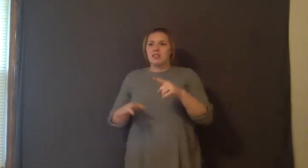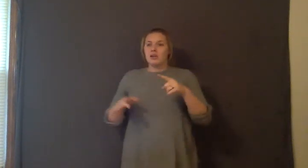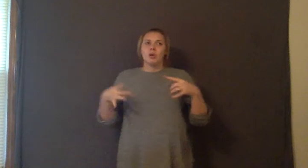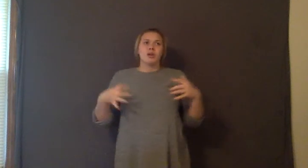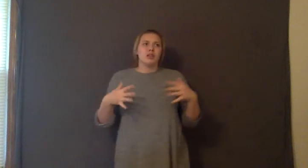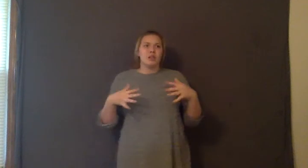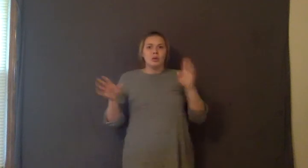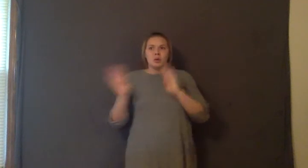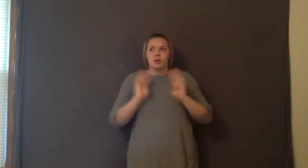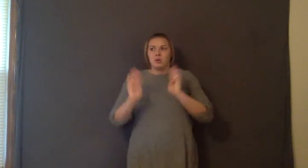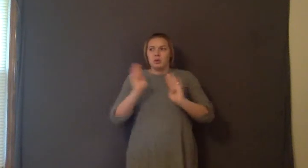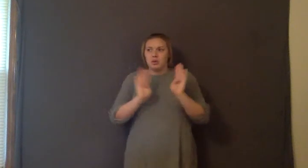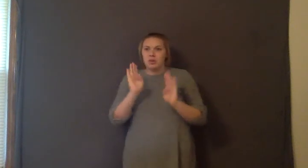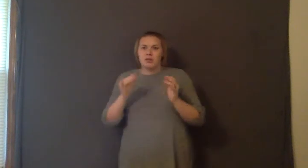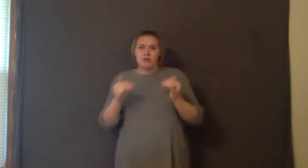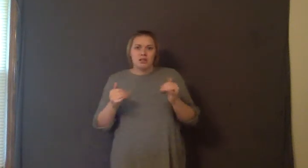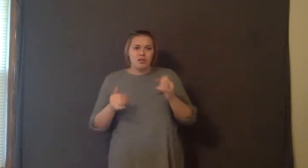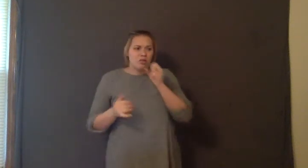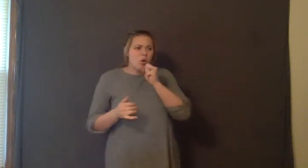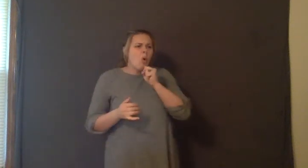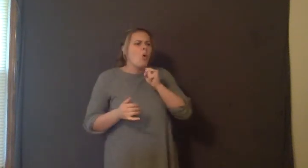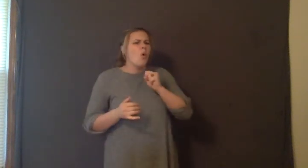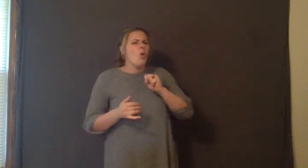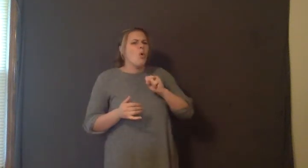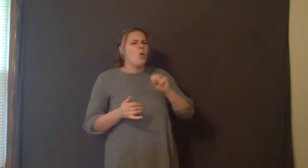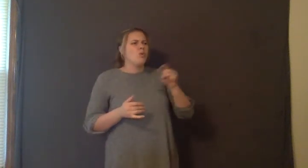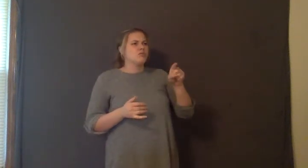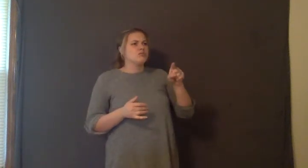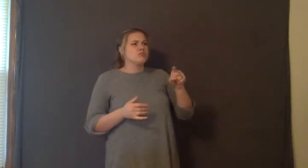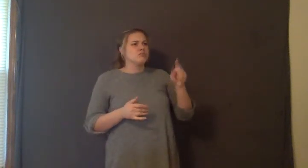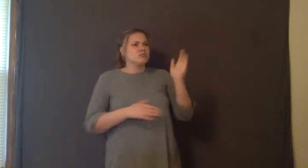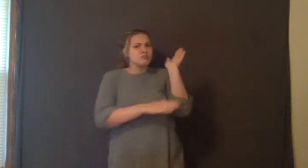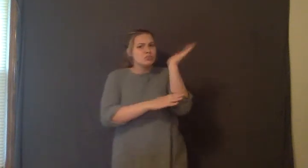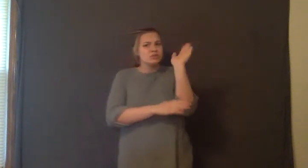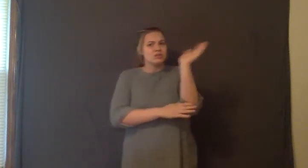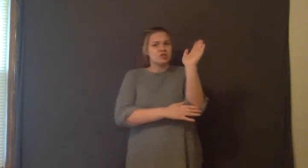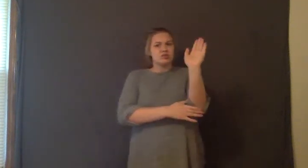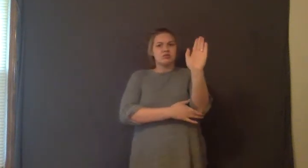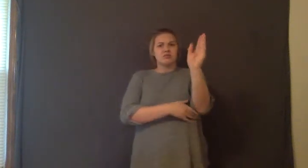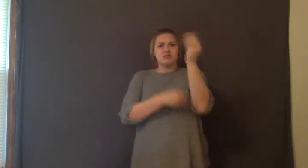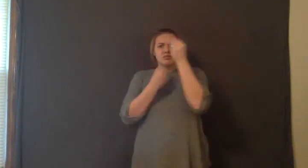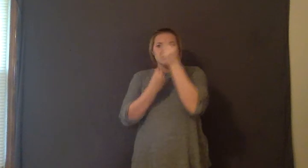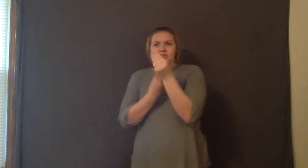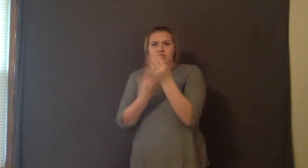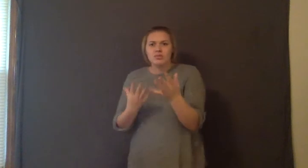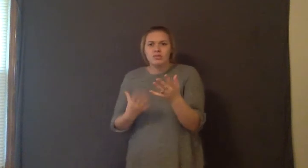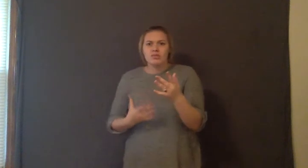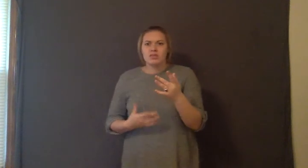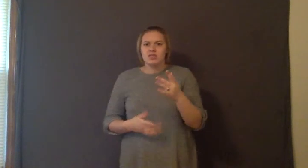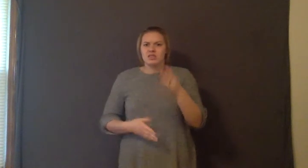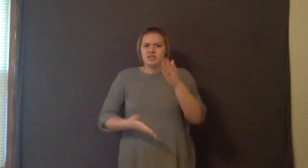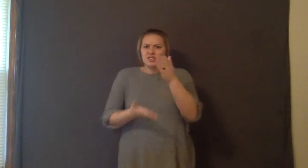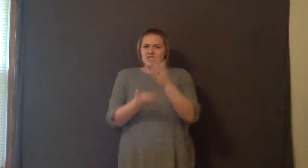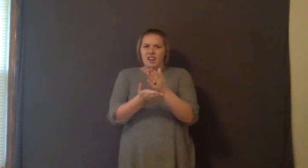come up to me now, and they say, Mr. Stevenson, you give talks, you make speeches, you tell people to stop saying we're dealing with terrorism for the first time